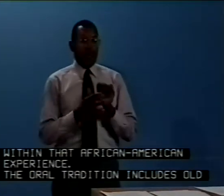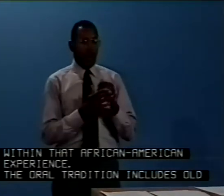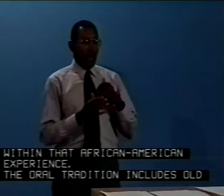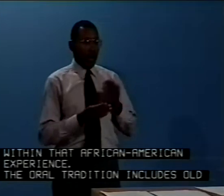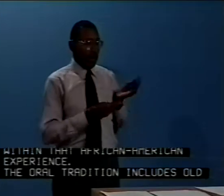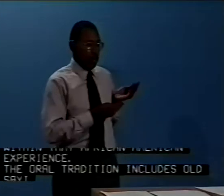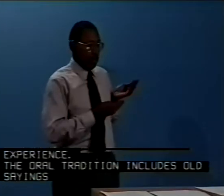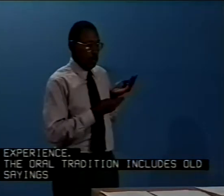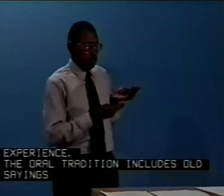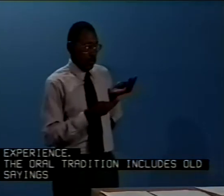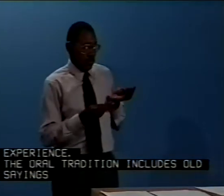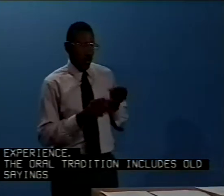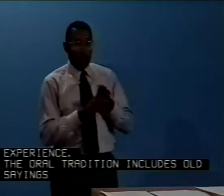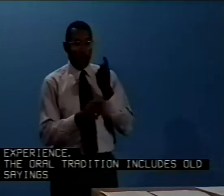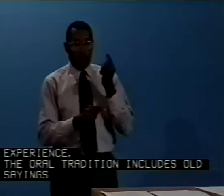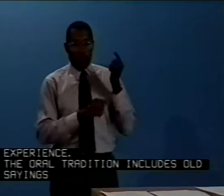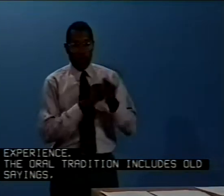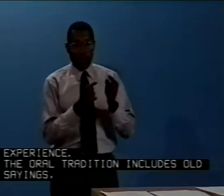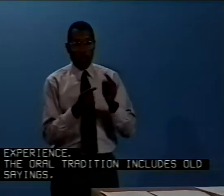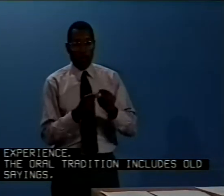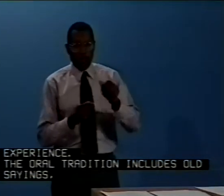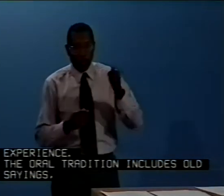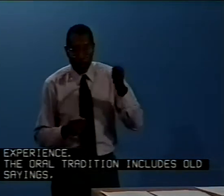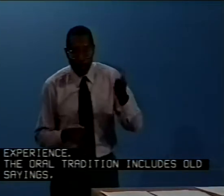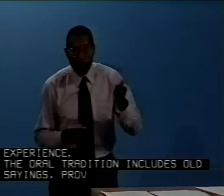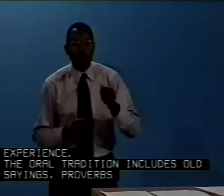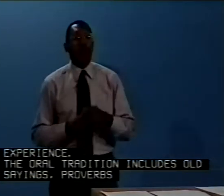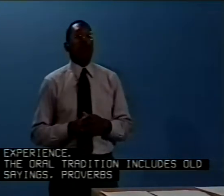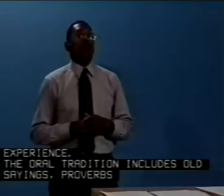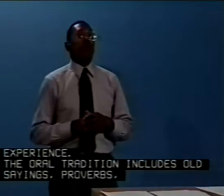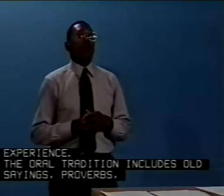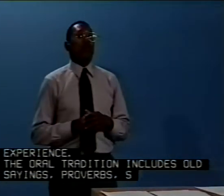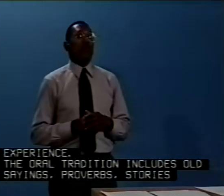stories that have been passed on from one generation to another.